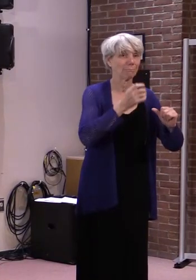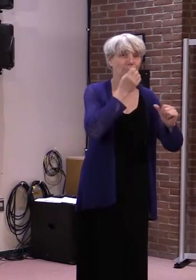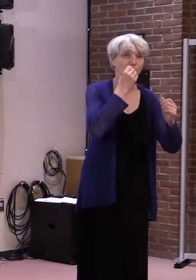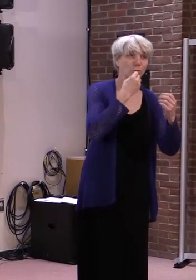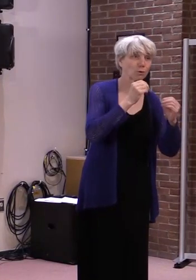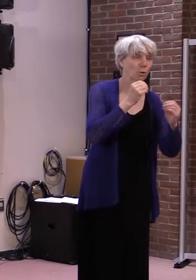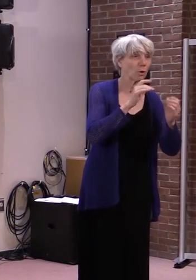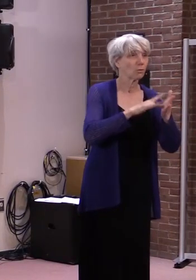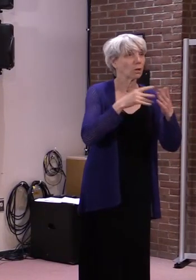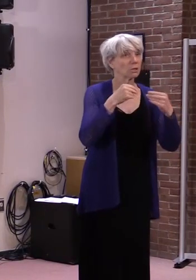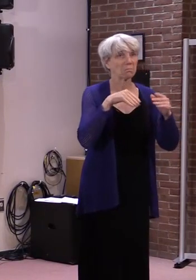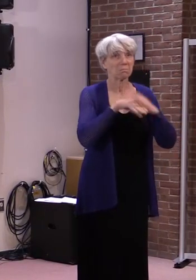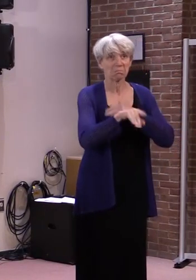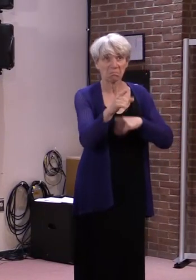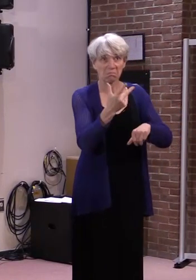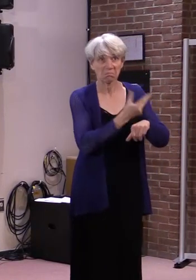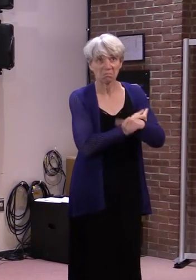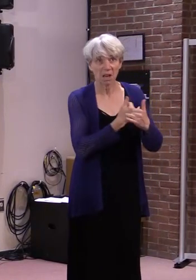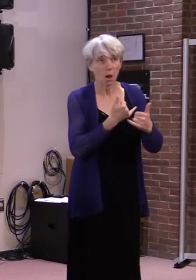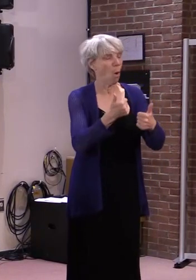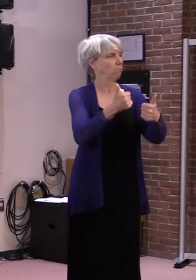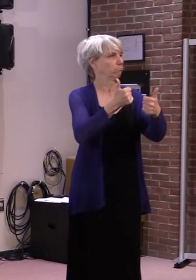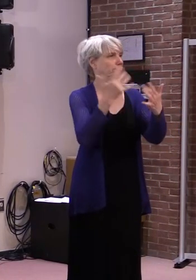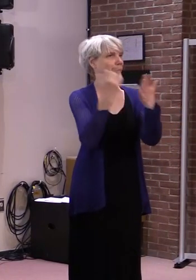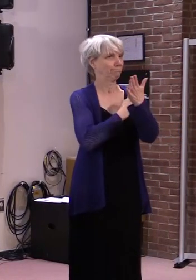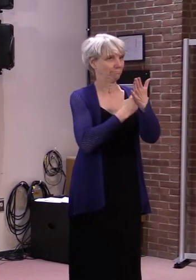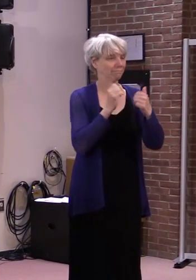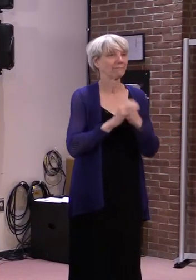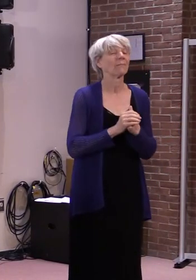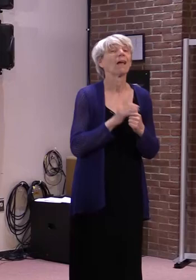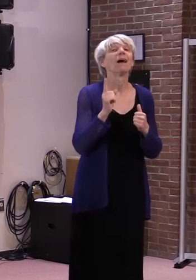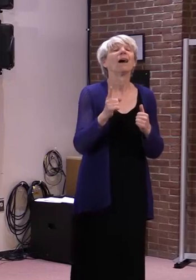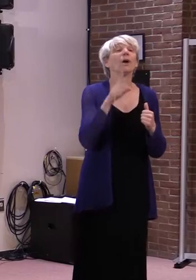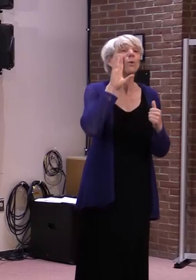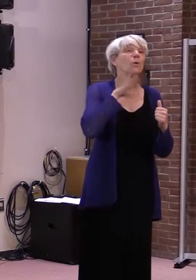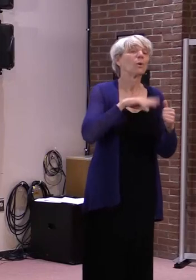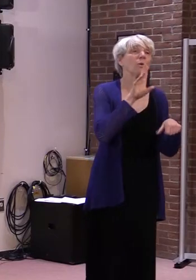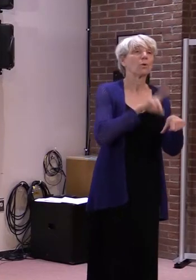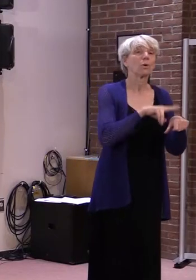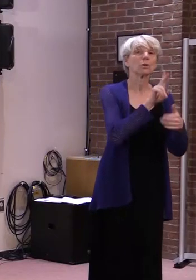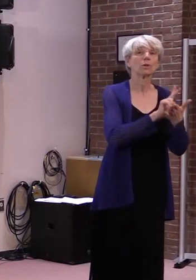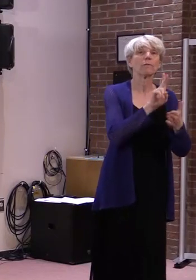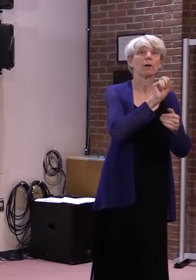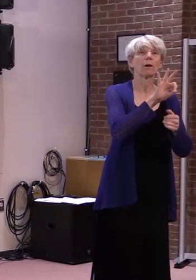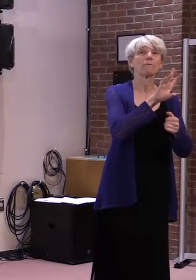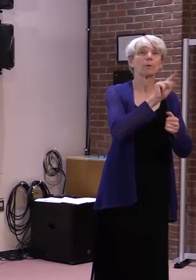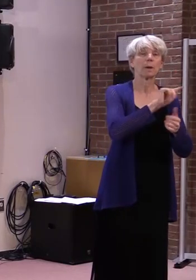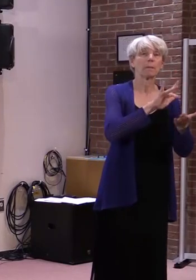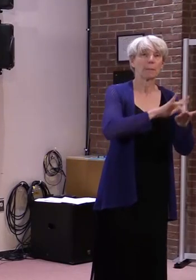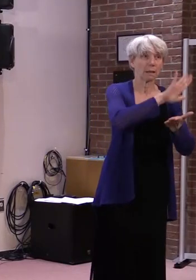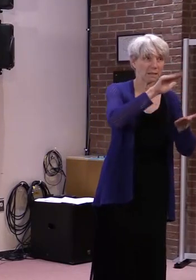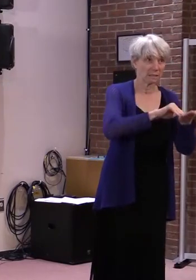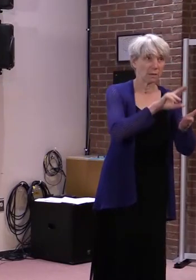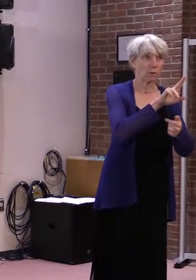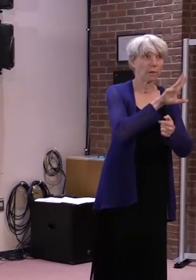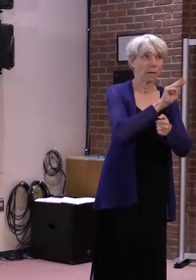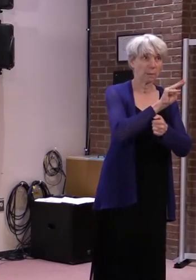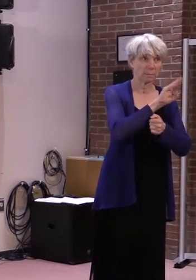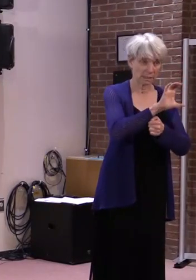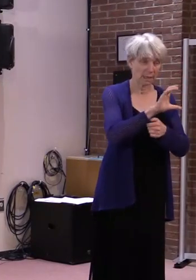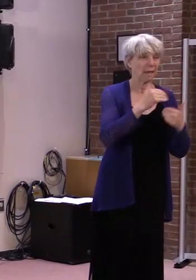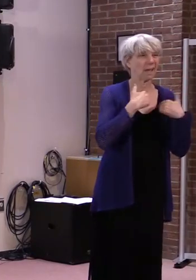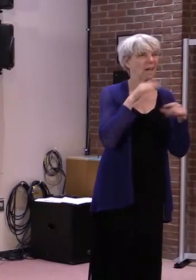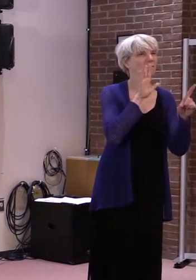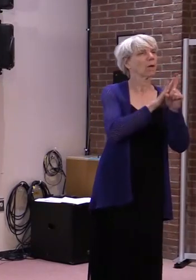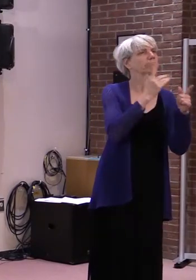vaccinated. Aside from the usual University of Vermont Medical Center locations at the pharmacies on